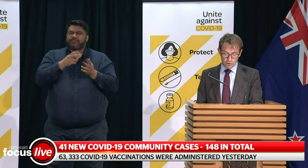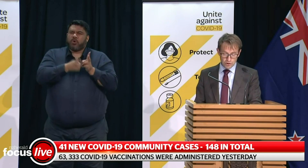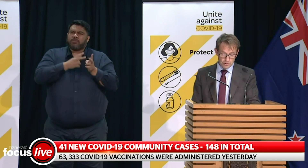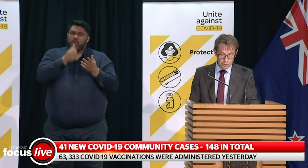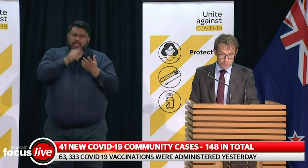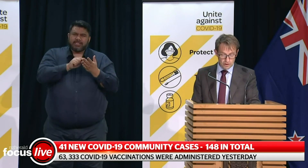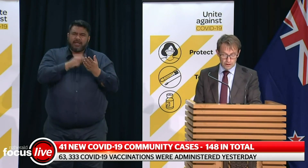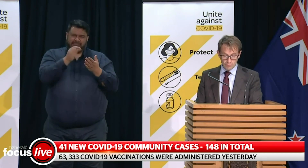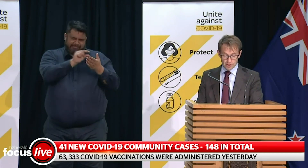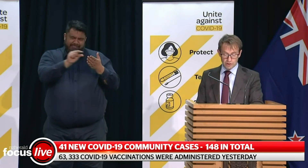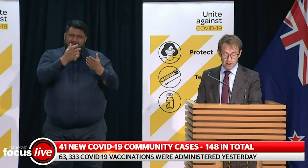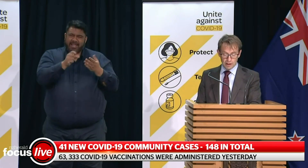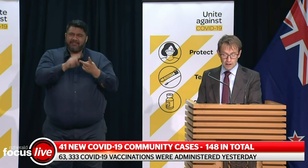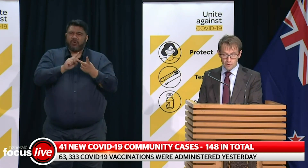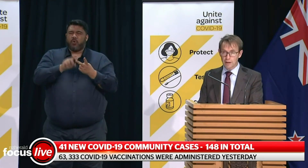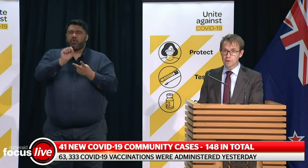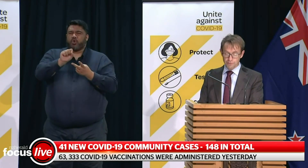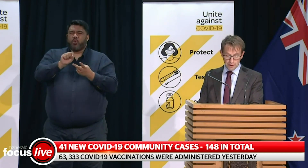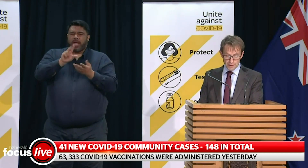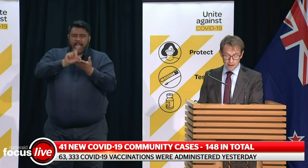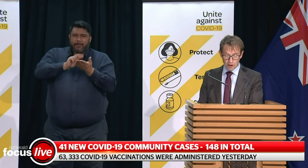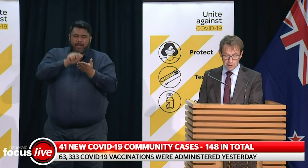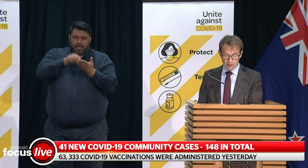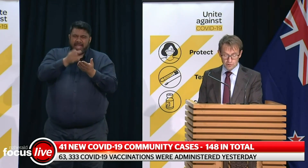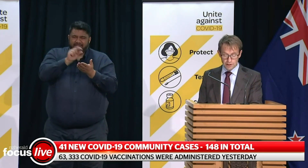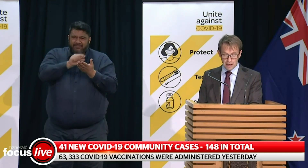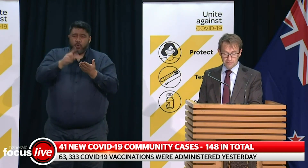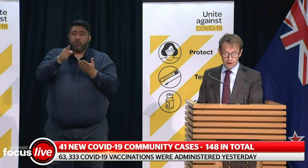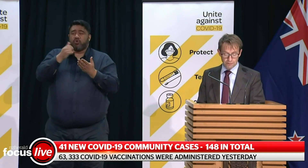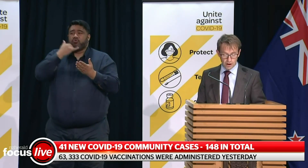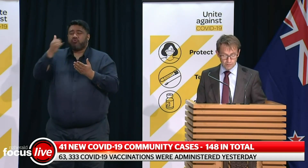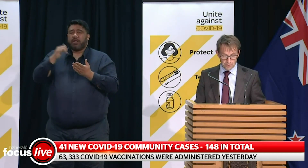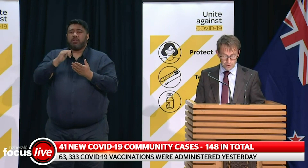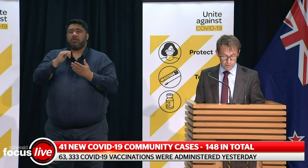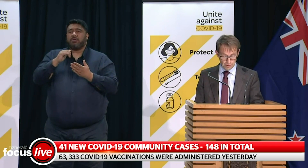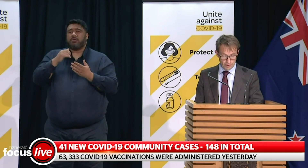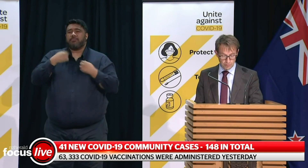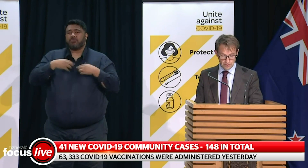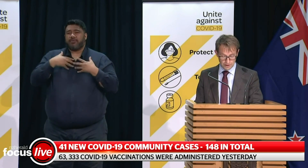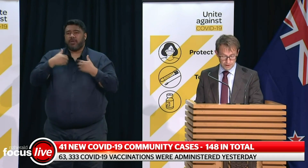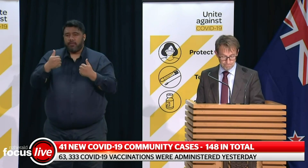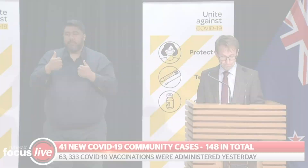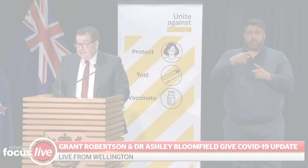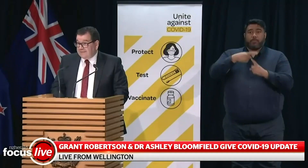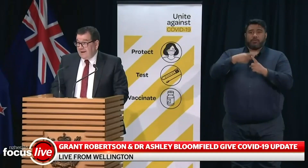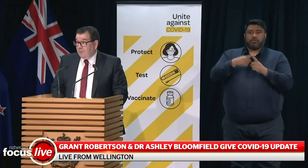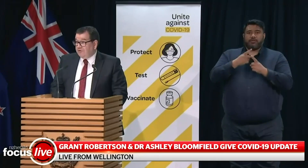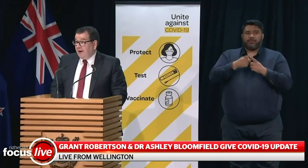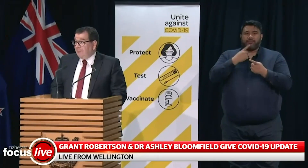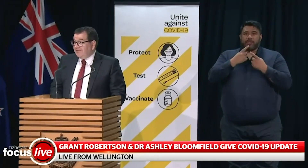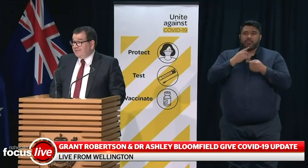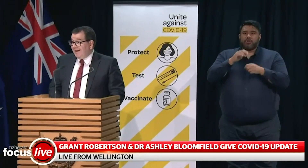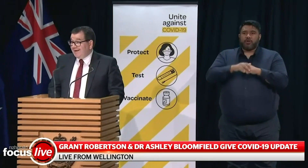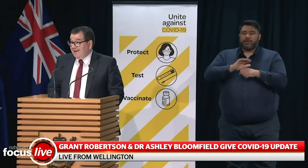but you can also use the Ministry's 0800 number to find that out, 0800 855 066. Yesterday